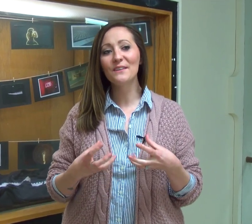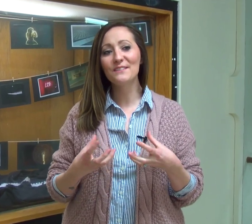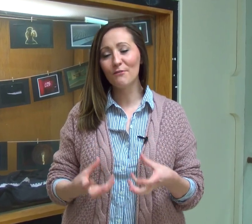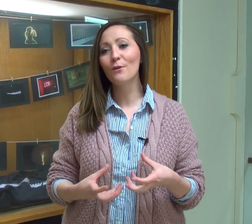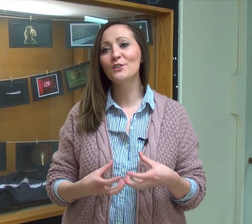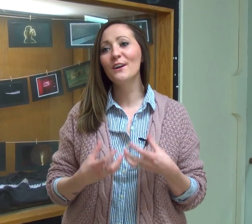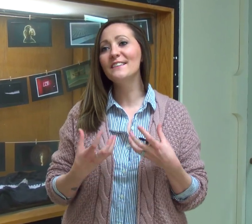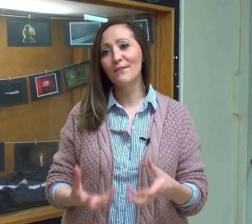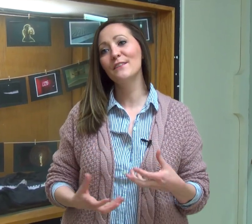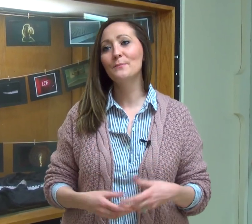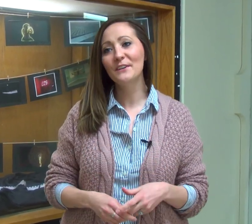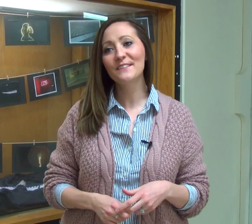deaf culture and deaf experience